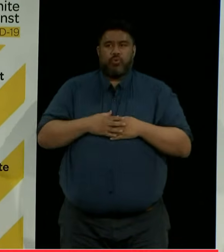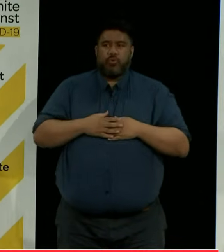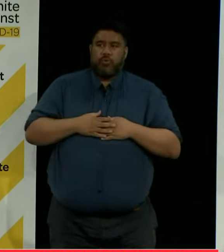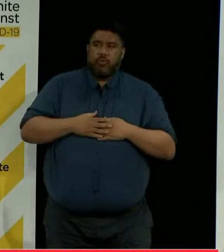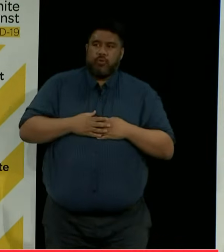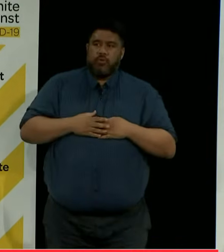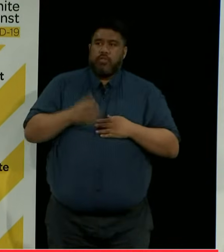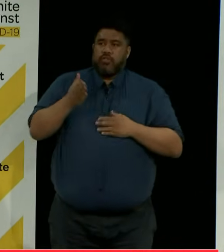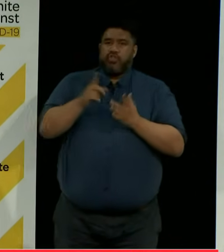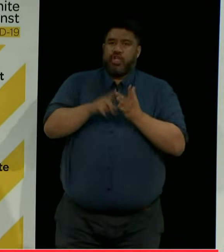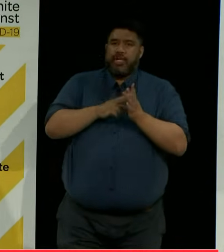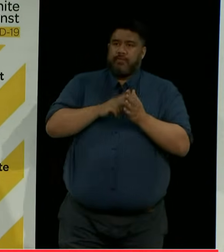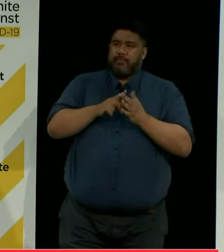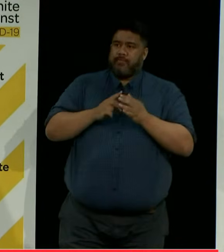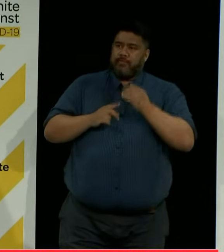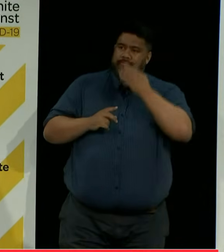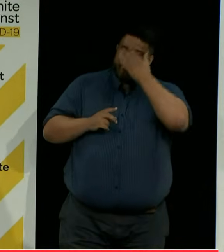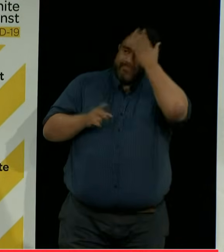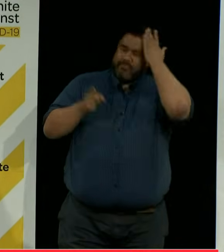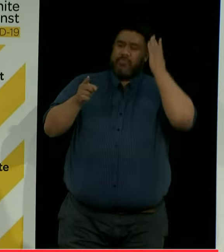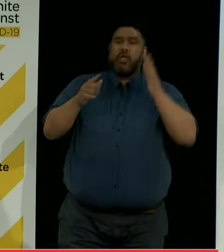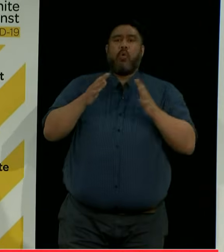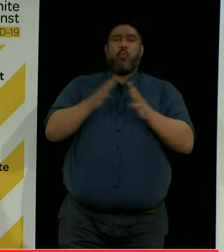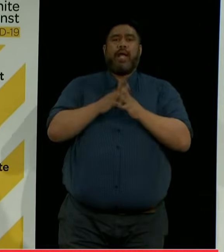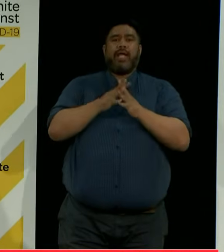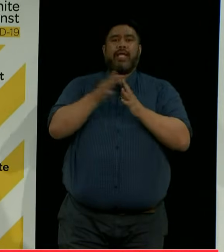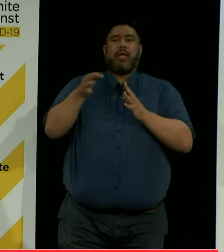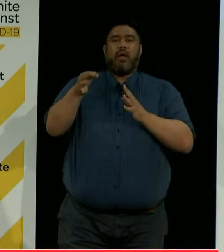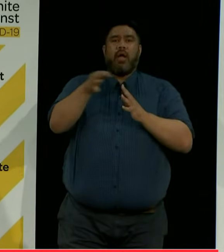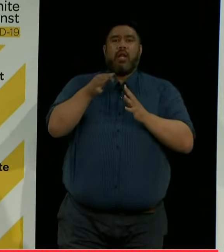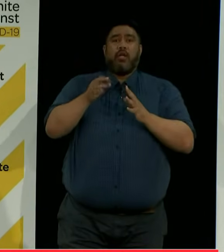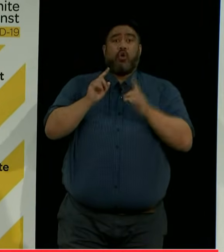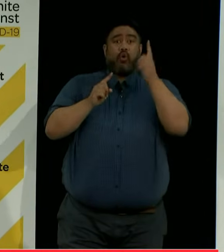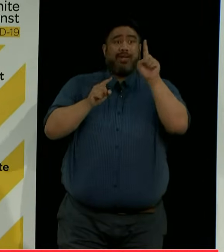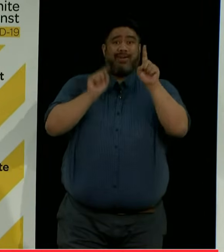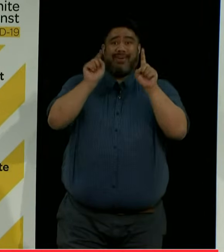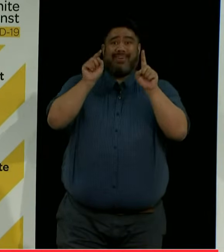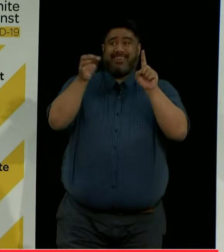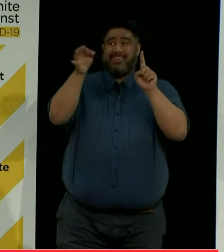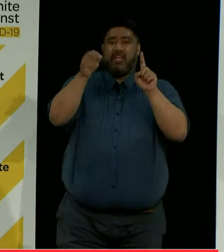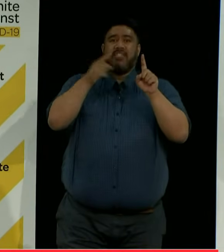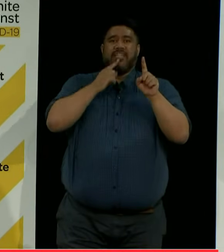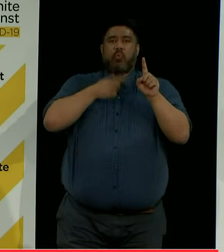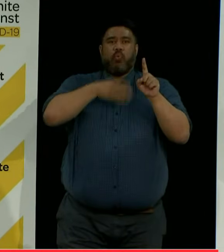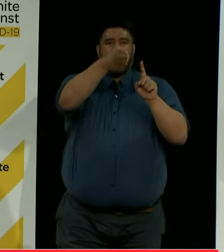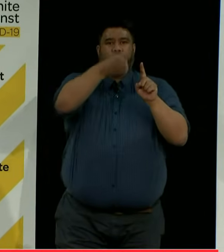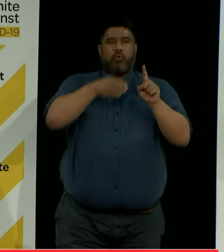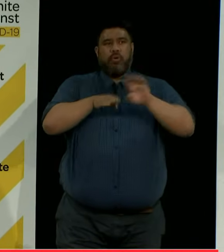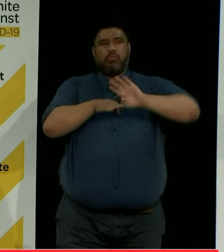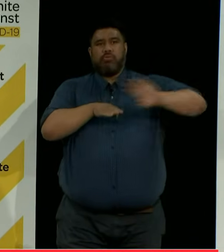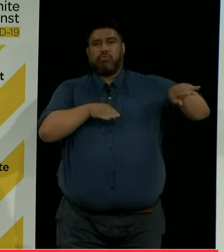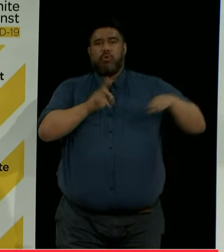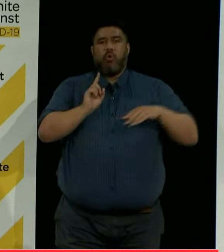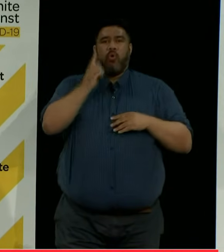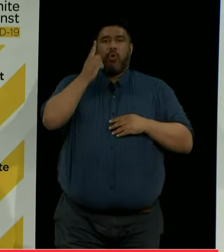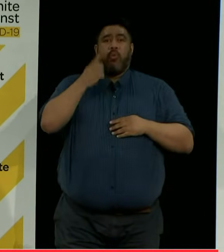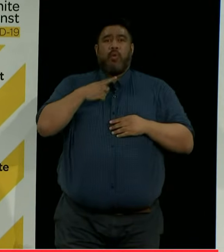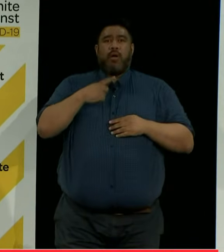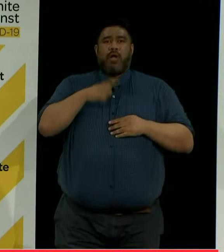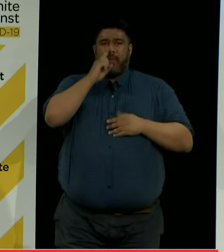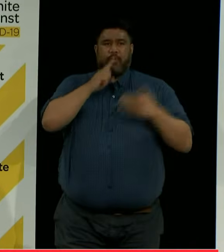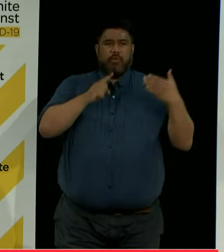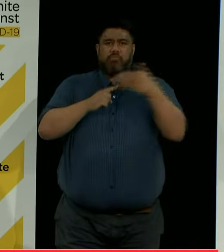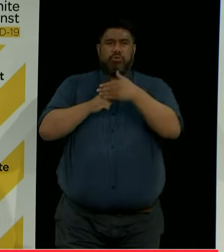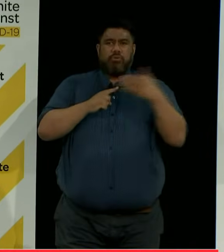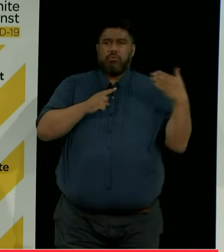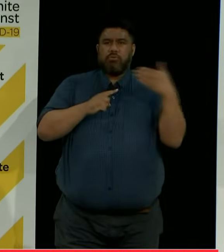Waiheke Oh, Jane, I'll let you has finish. Waiheke Island has asked for a border within the Auckland border just to help control the coming and going of